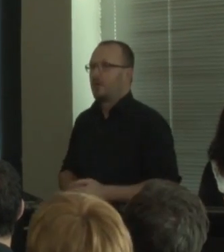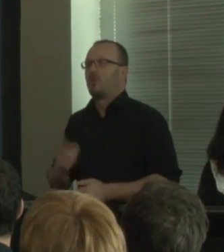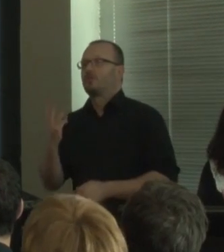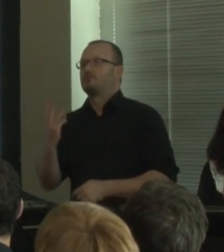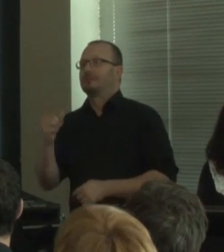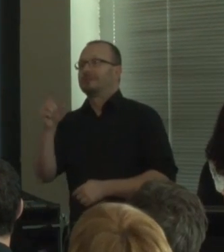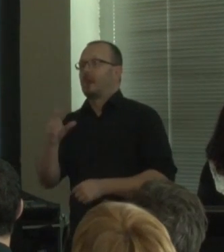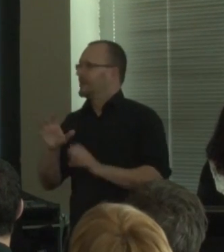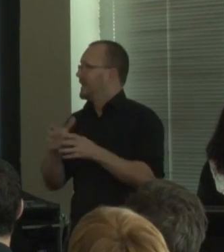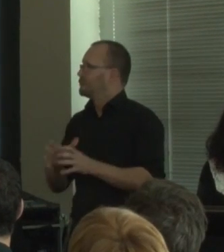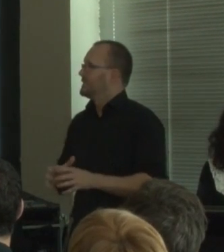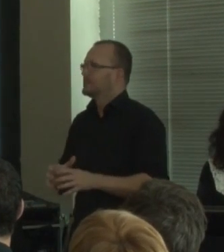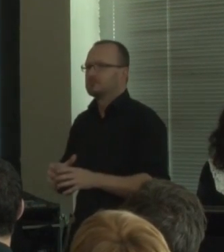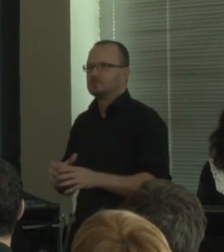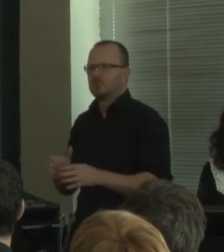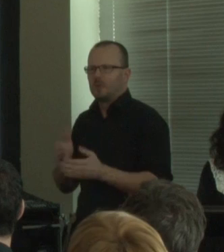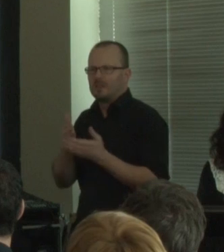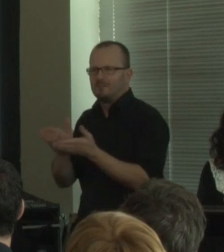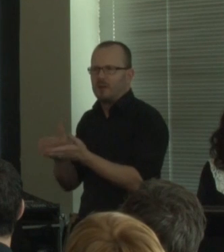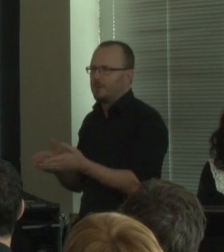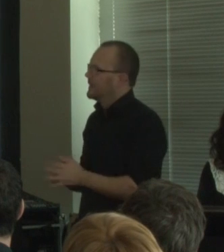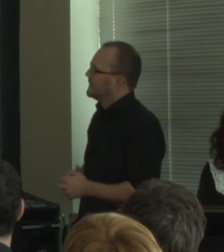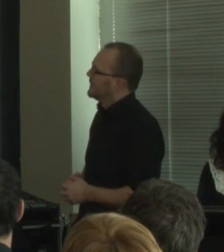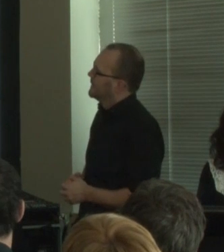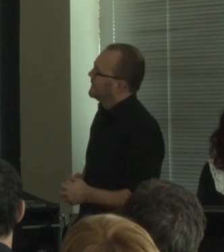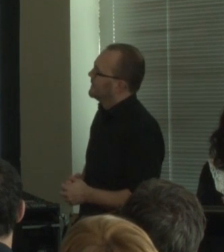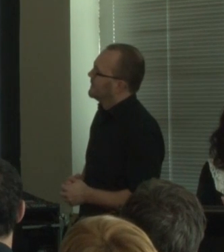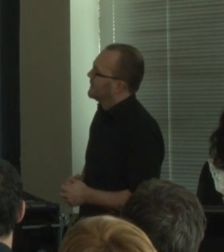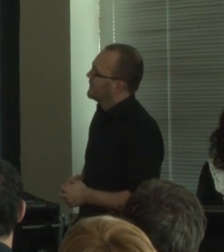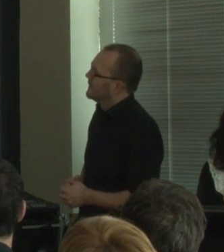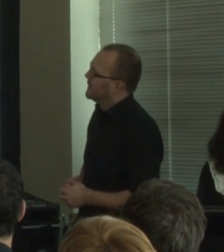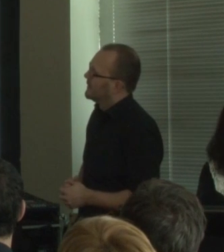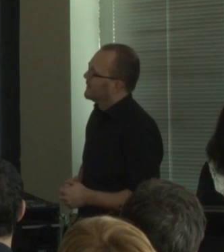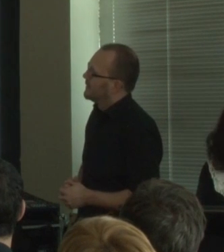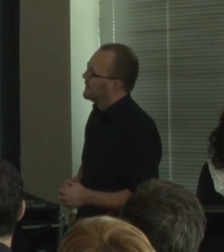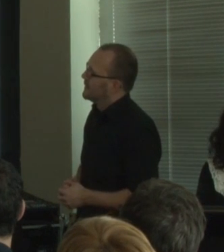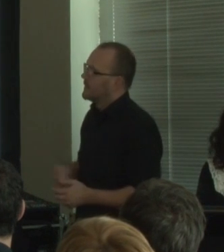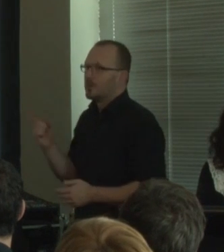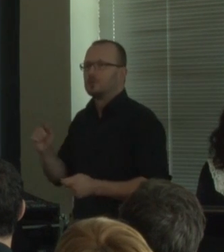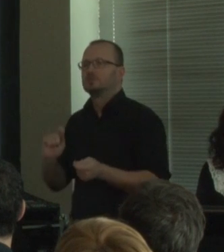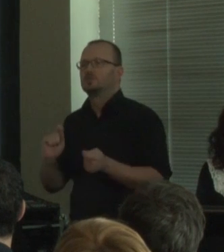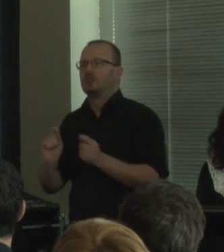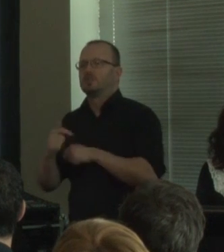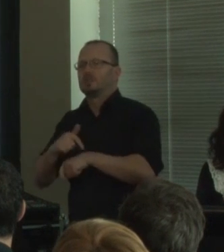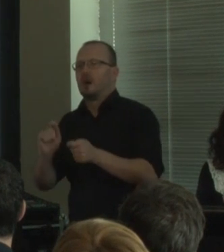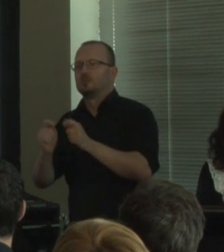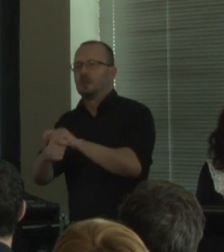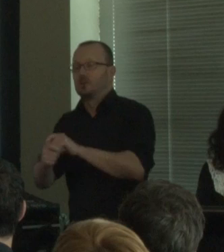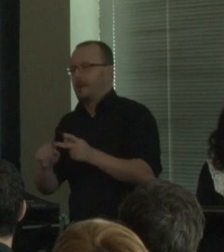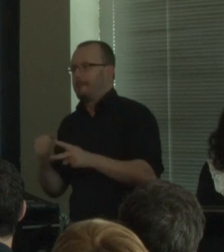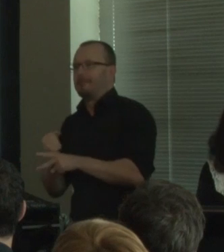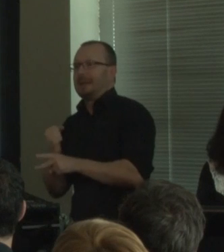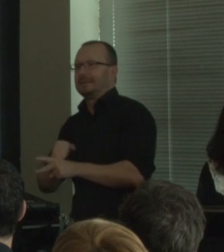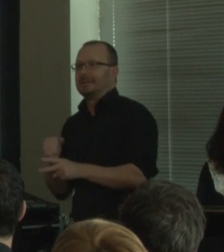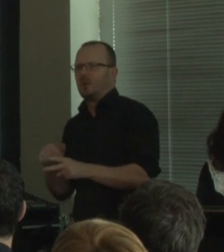you can actually, it's a way of dividing up what's on the map. We've got change over time, which is new developments of the period, made in Dunedin, which is local business